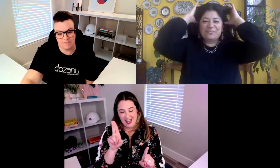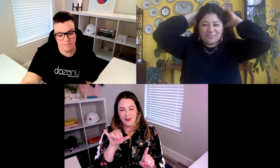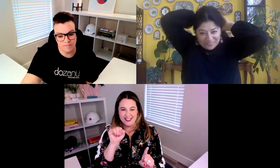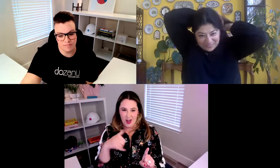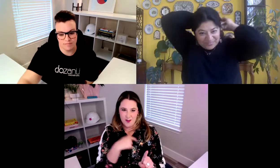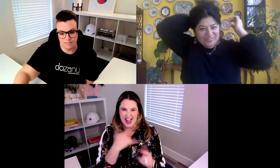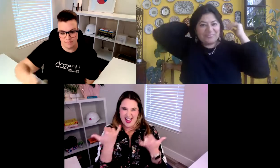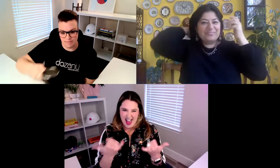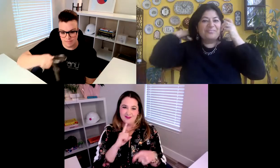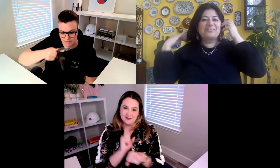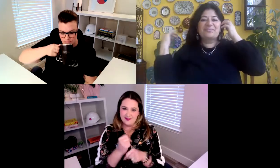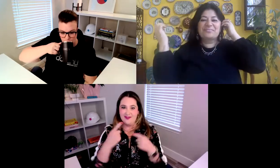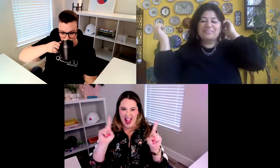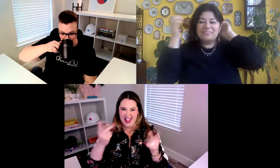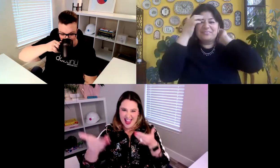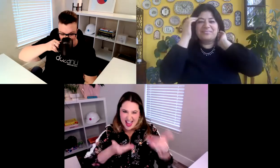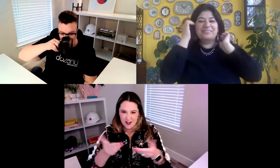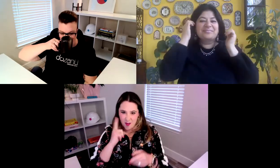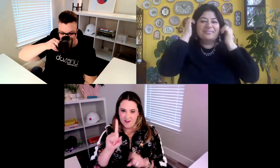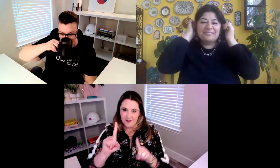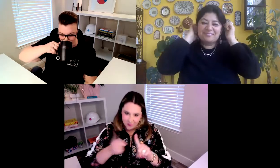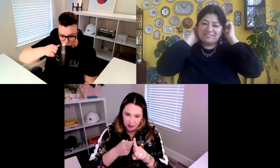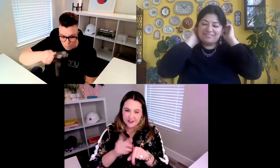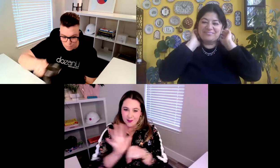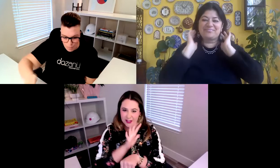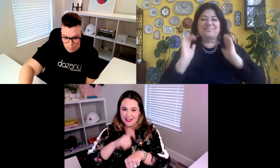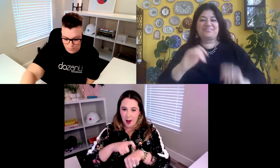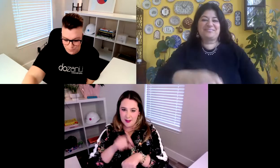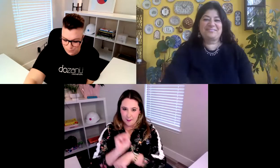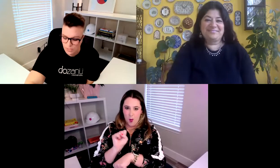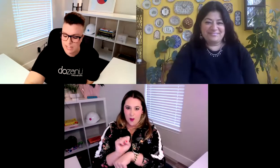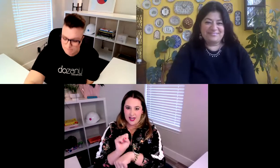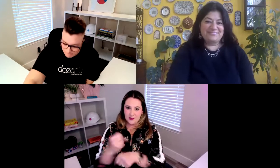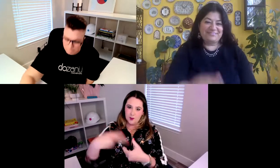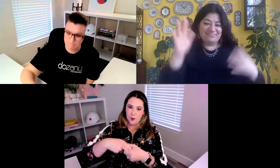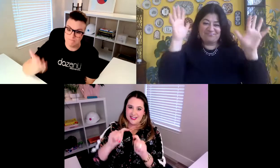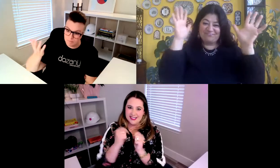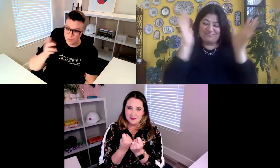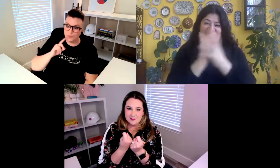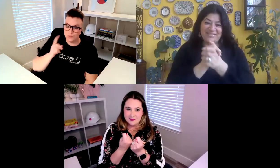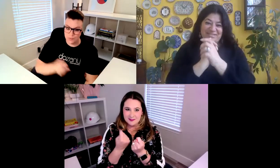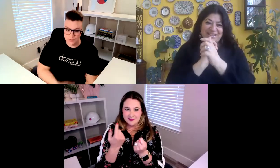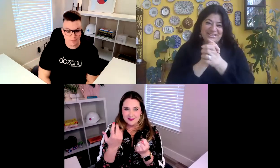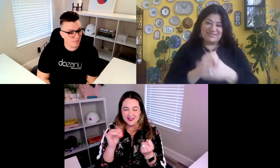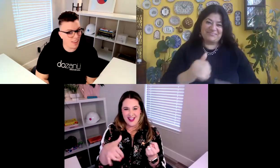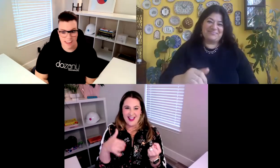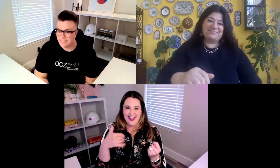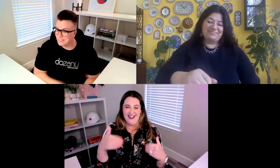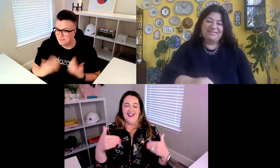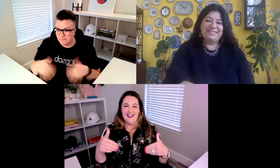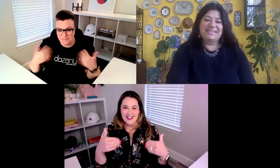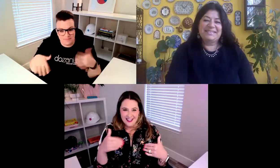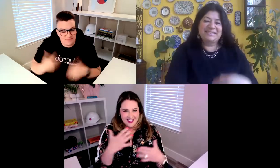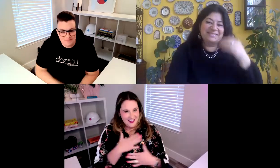exciting thing is the opportunities we have with Dozanu right now are really, we're hiring for the first time full-time employees to join our